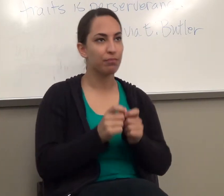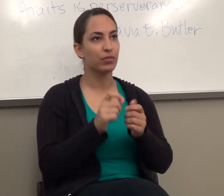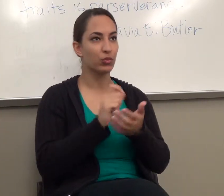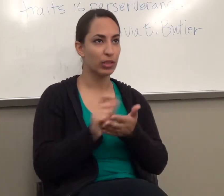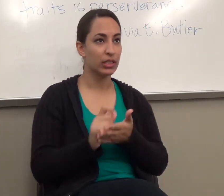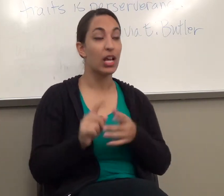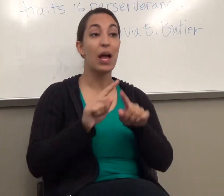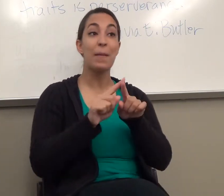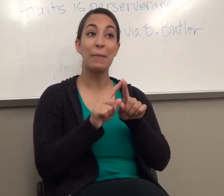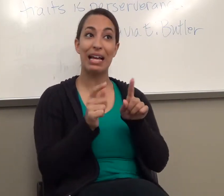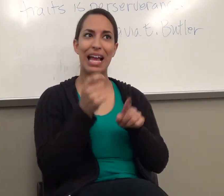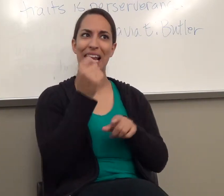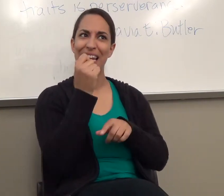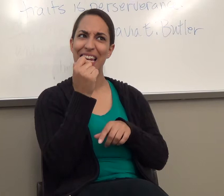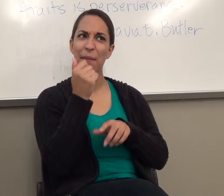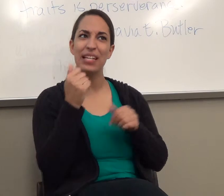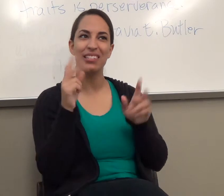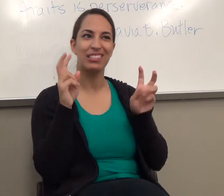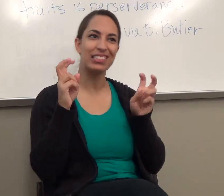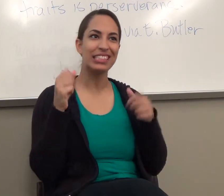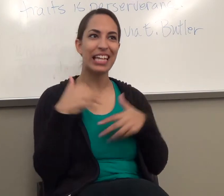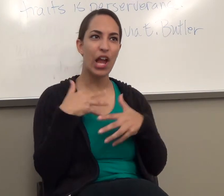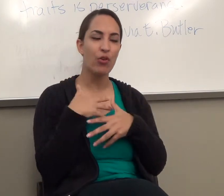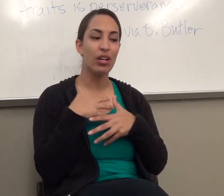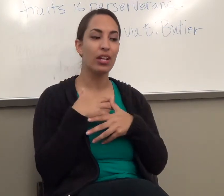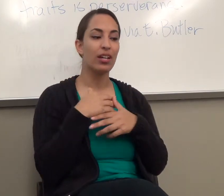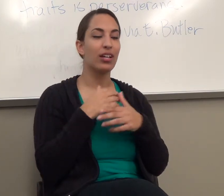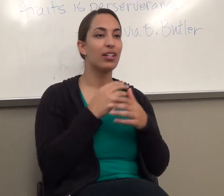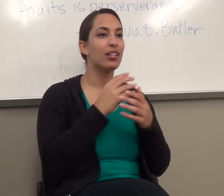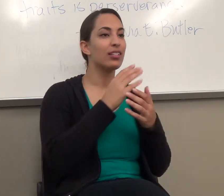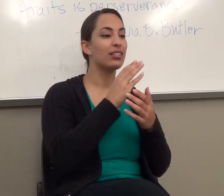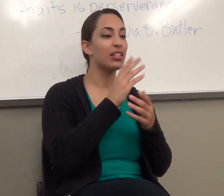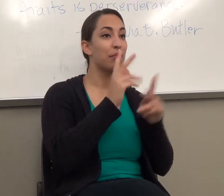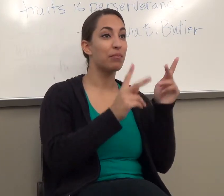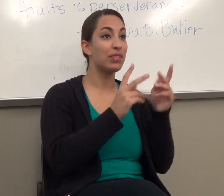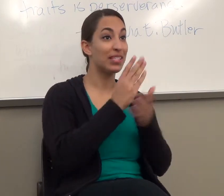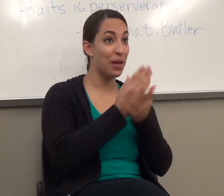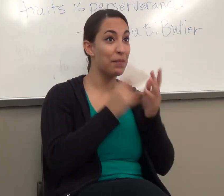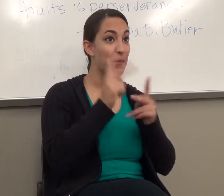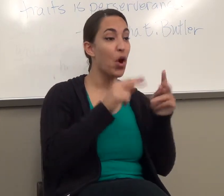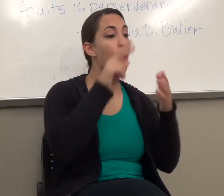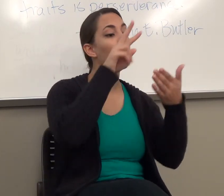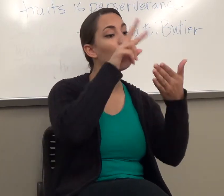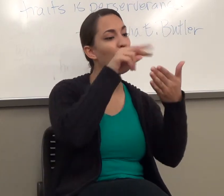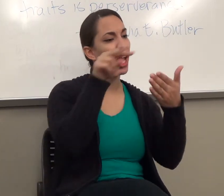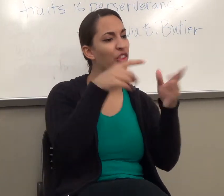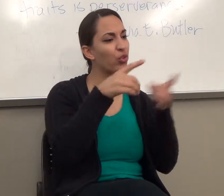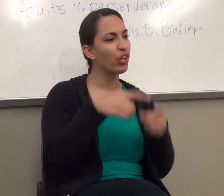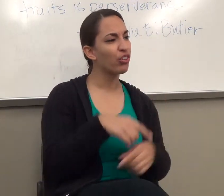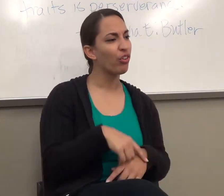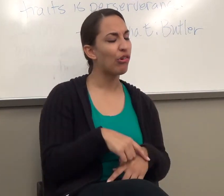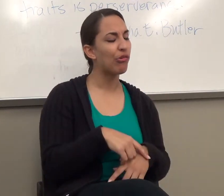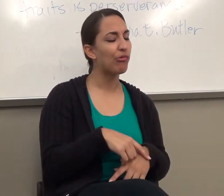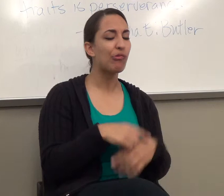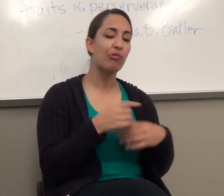had, like we had said, read the directions, okay, and then tried to do that, but what they